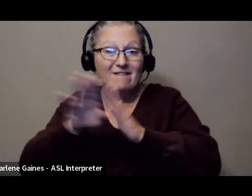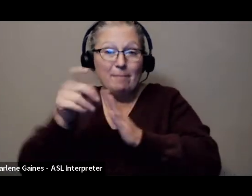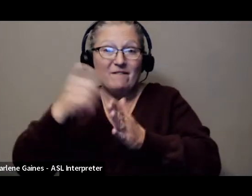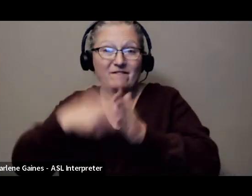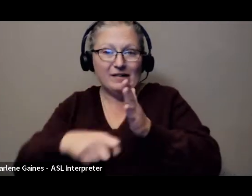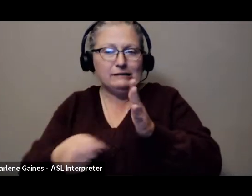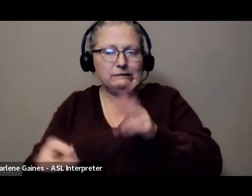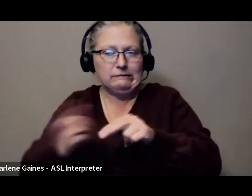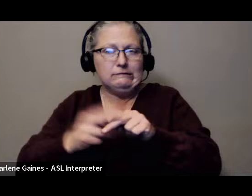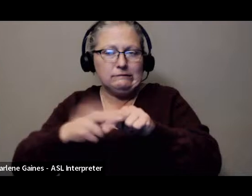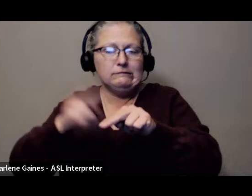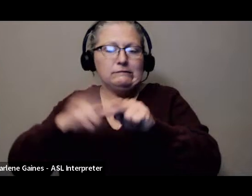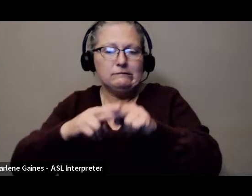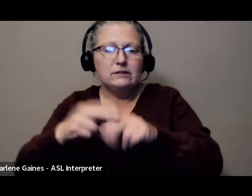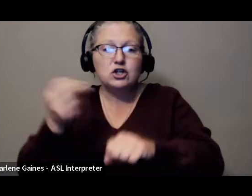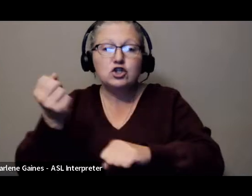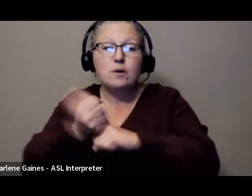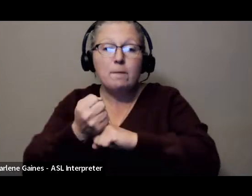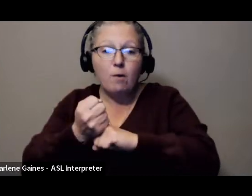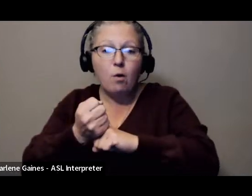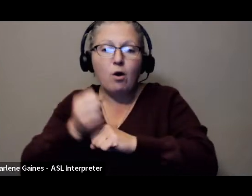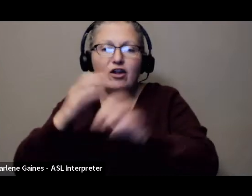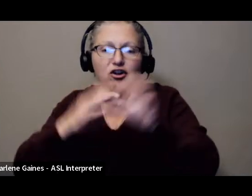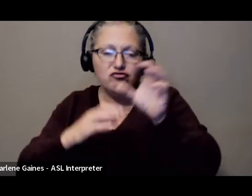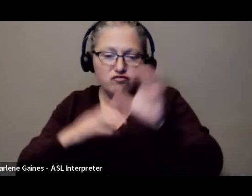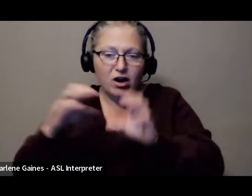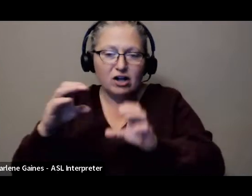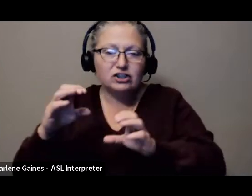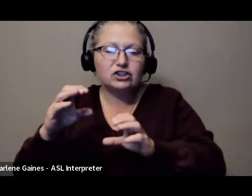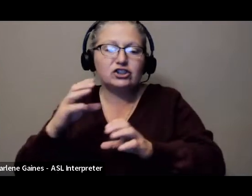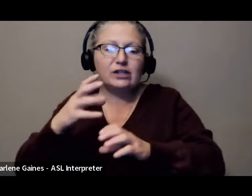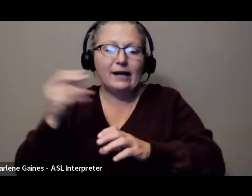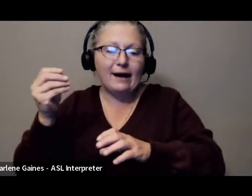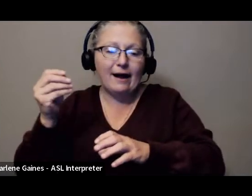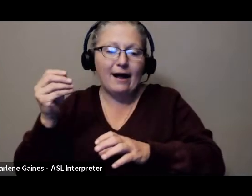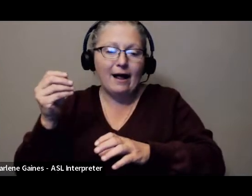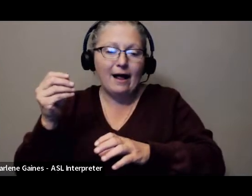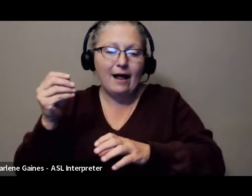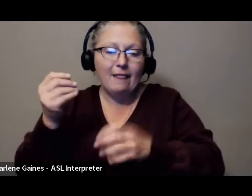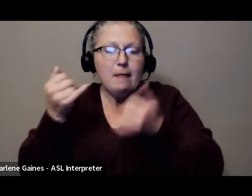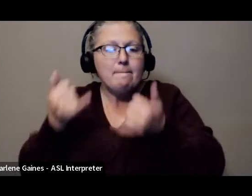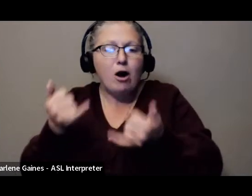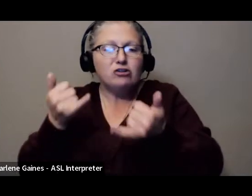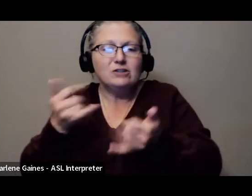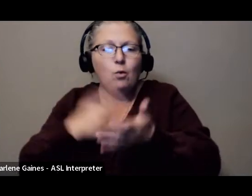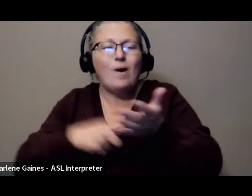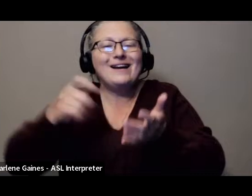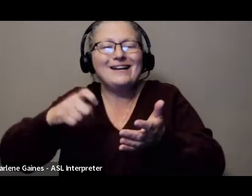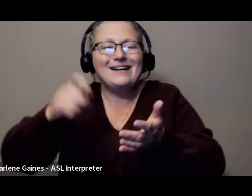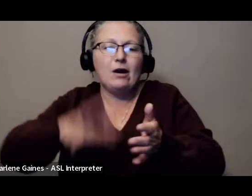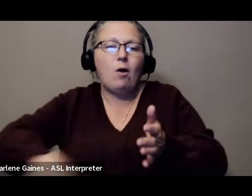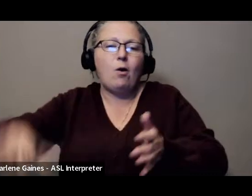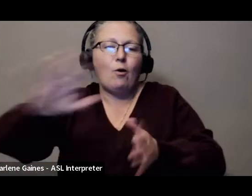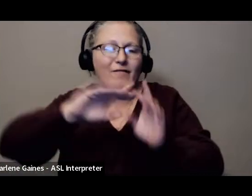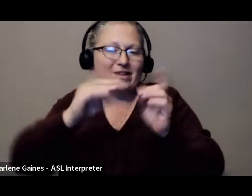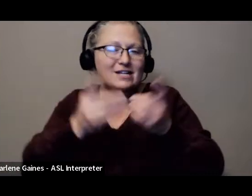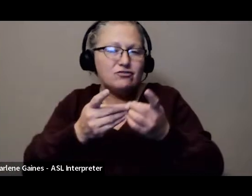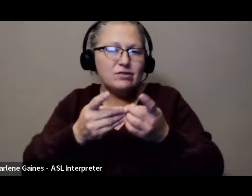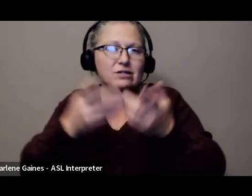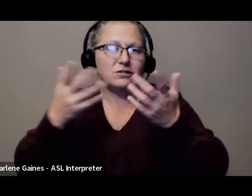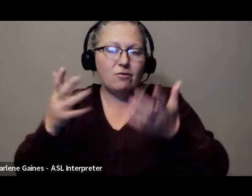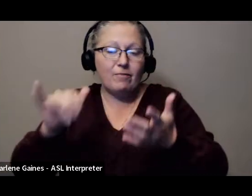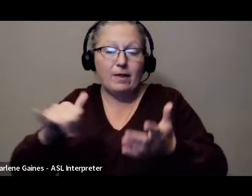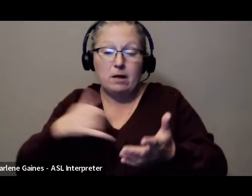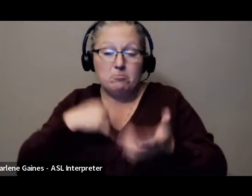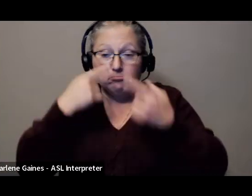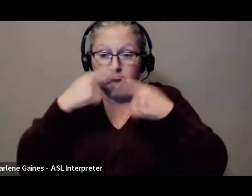add up and support the construction and the modernization needs throughout the district. So with that, I'm